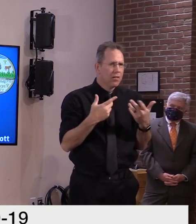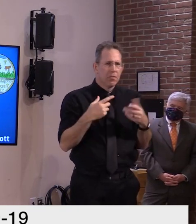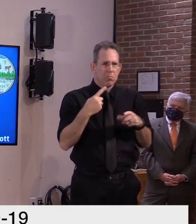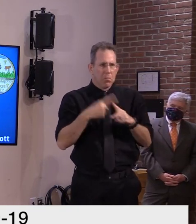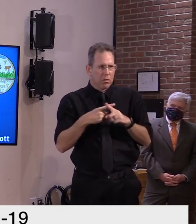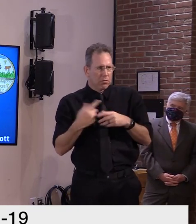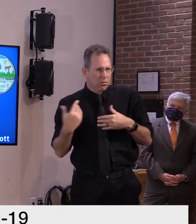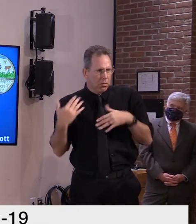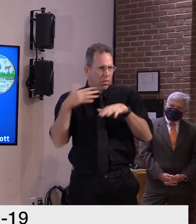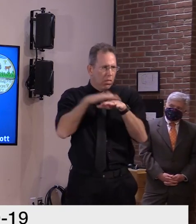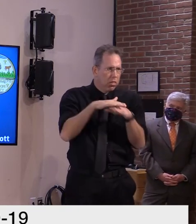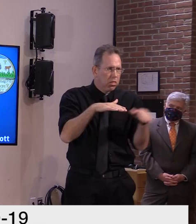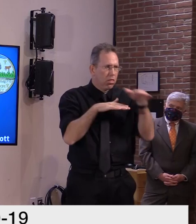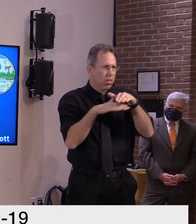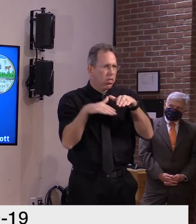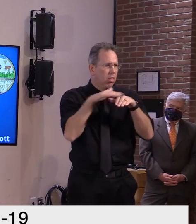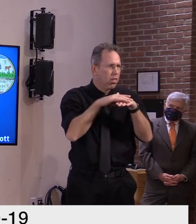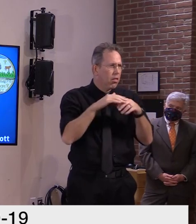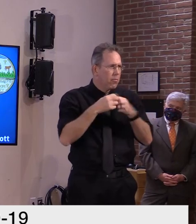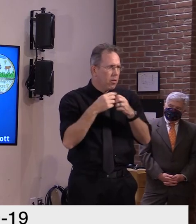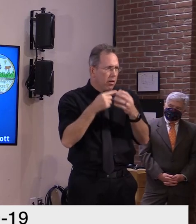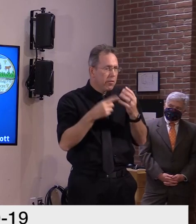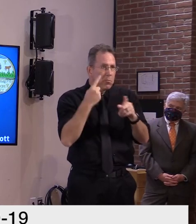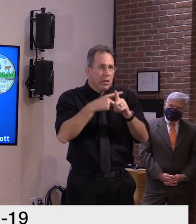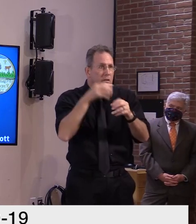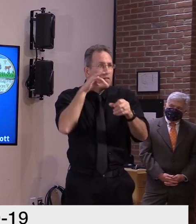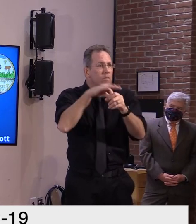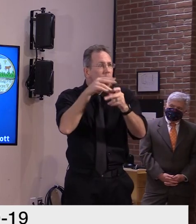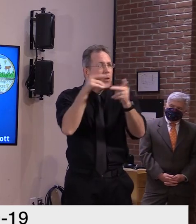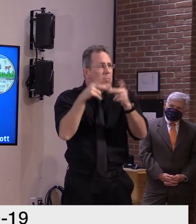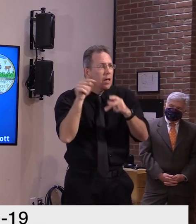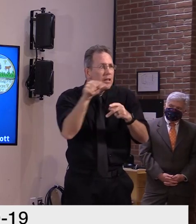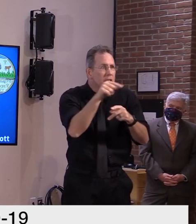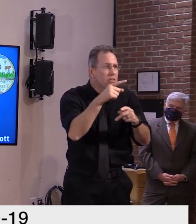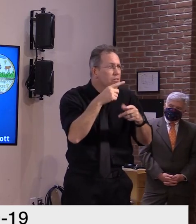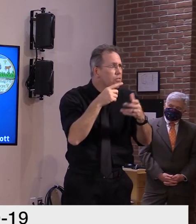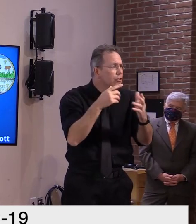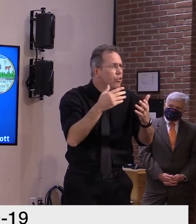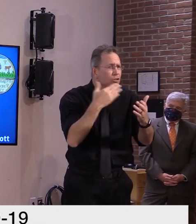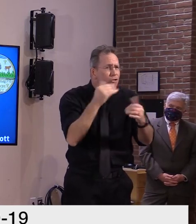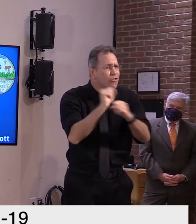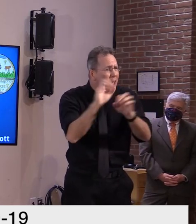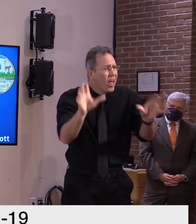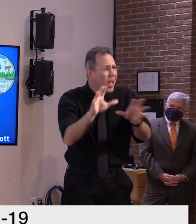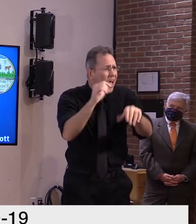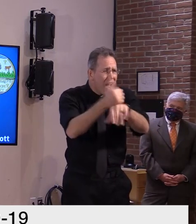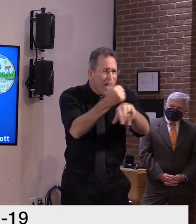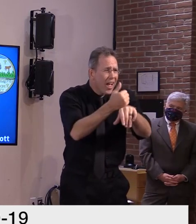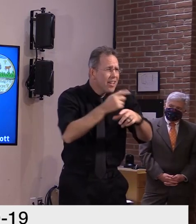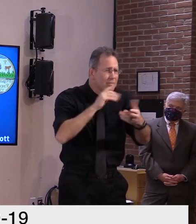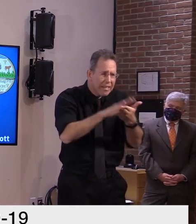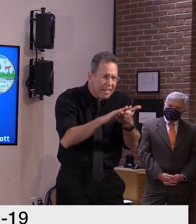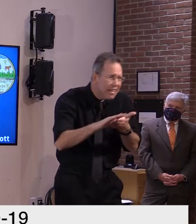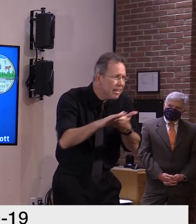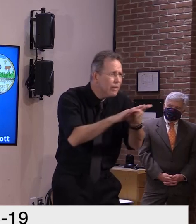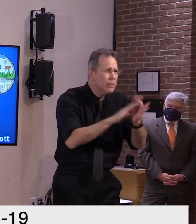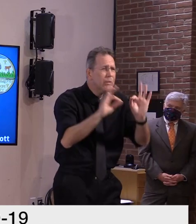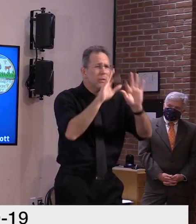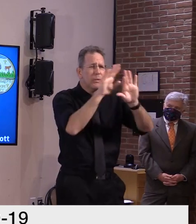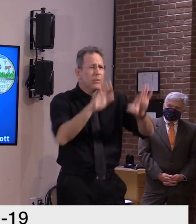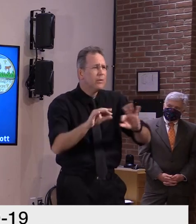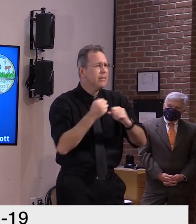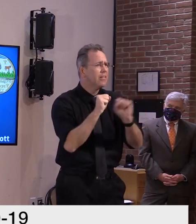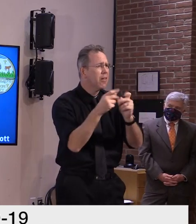that, and they even said you can let people at the polling station know that you want to be sort of separate from other